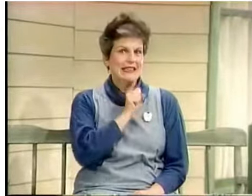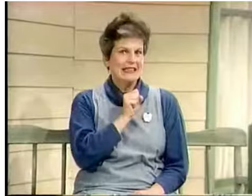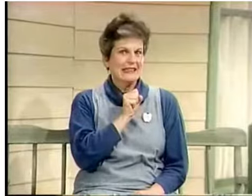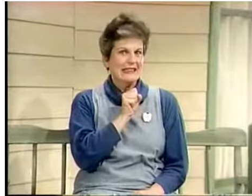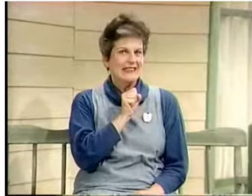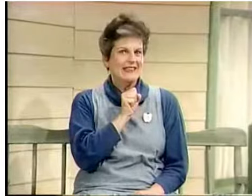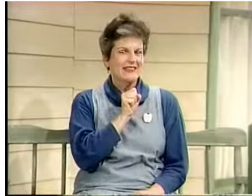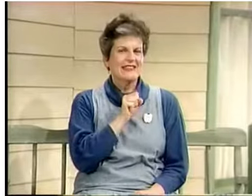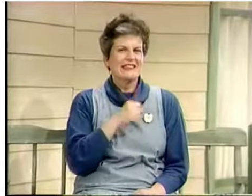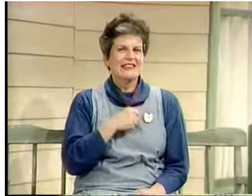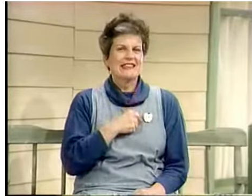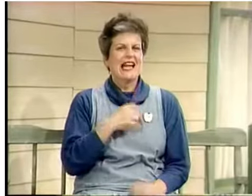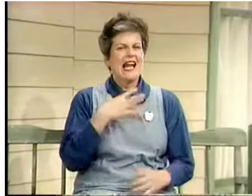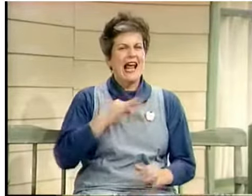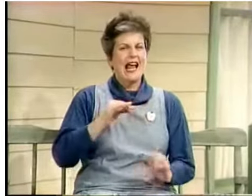My favorite dessert is ice cream.